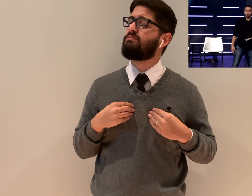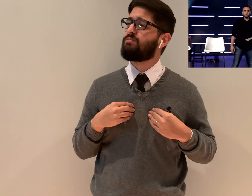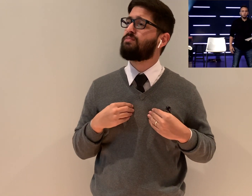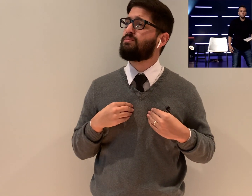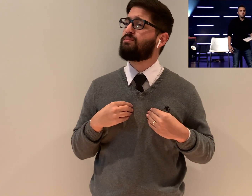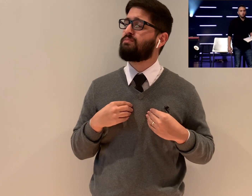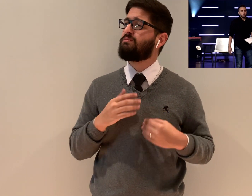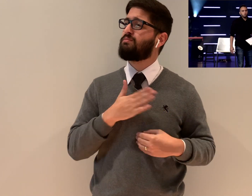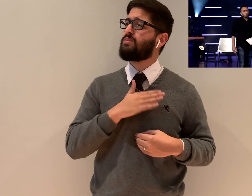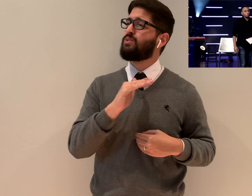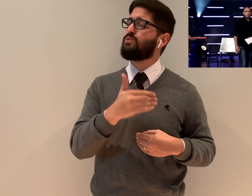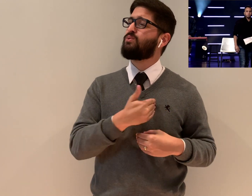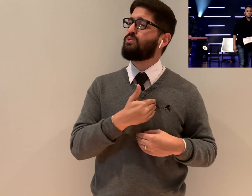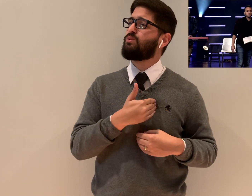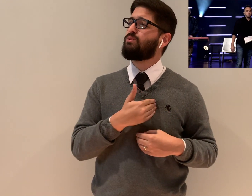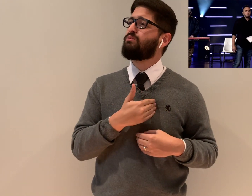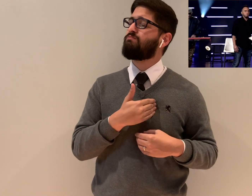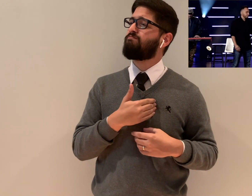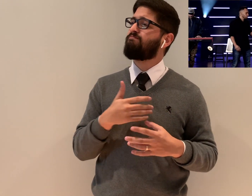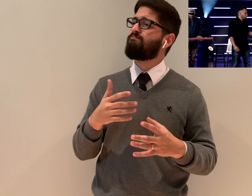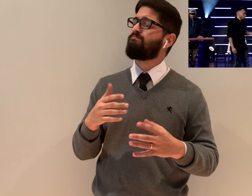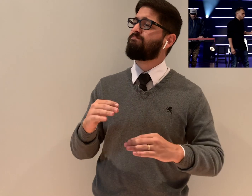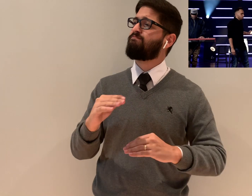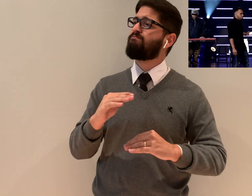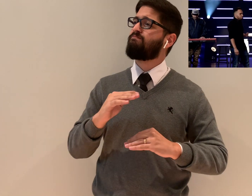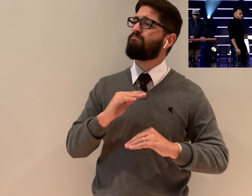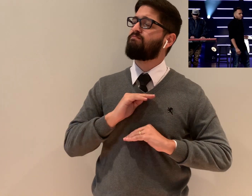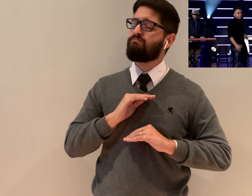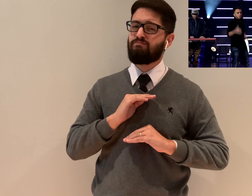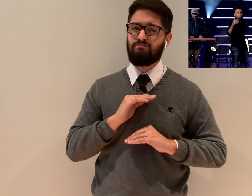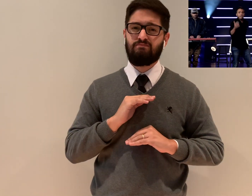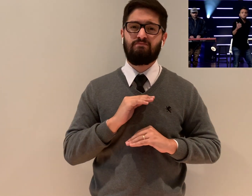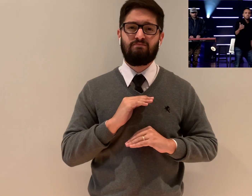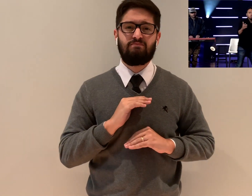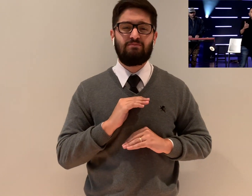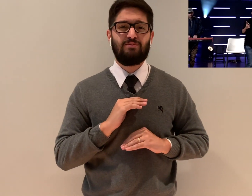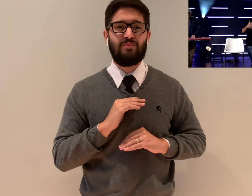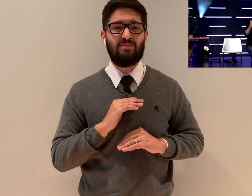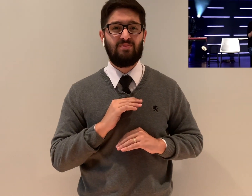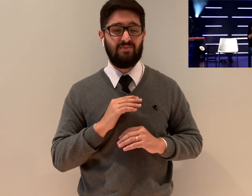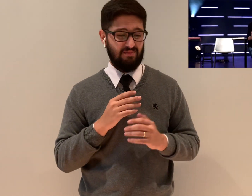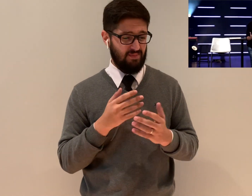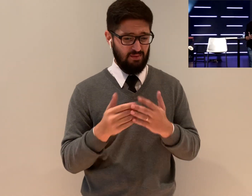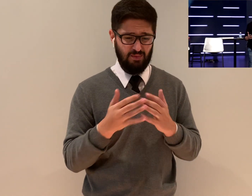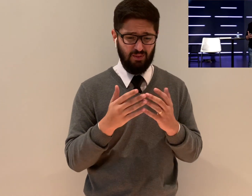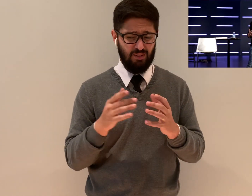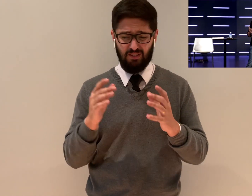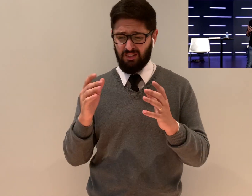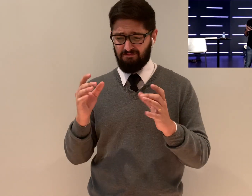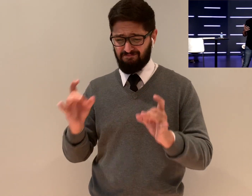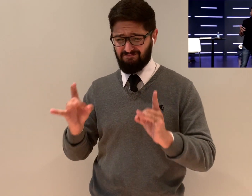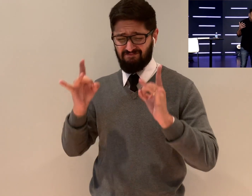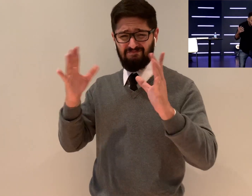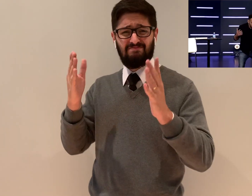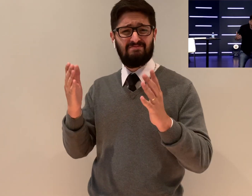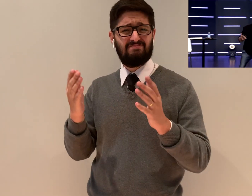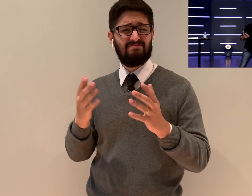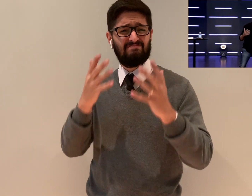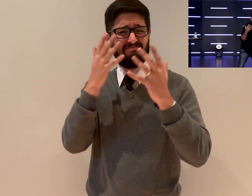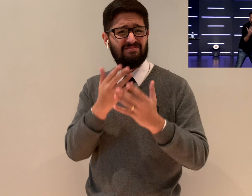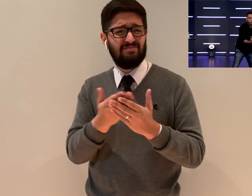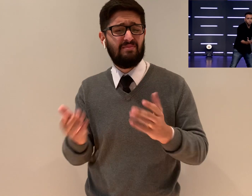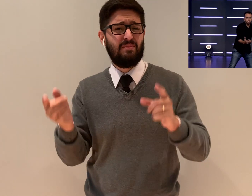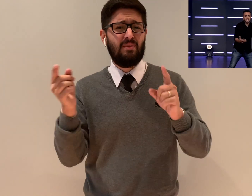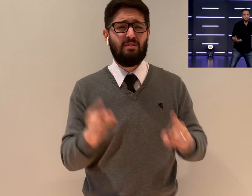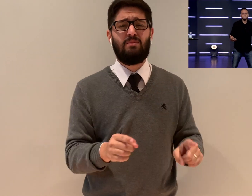well with my soul. In the midst of tragedy, in the midst